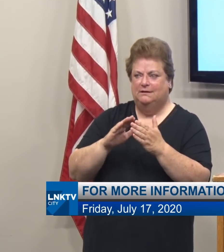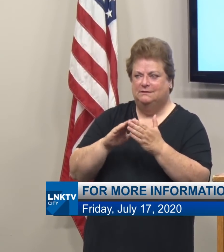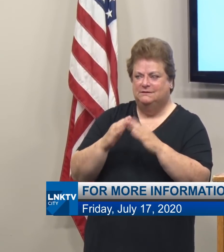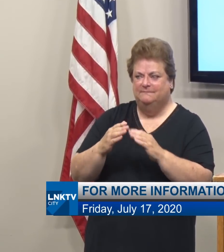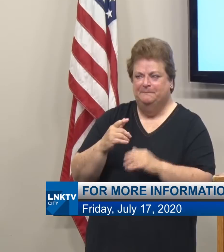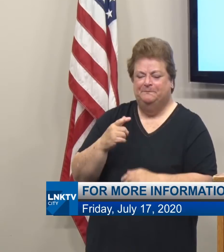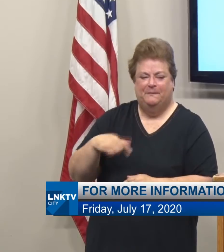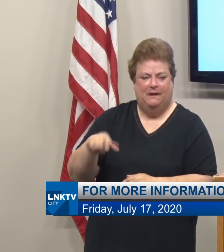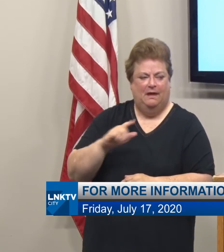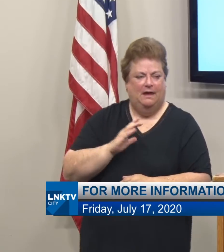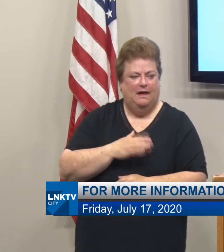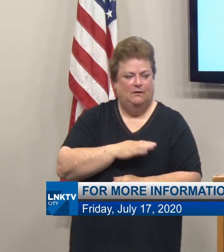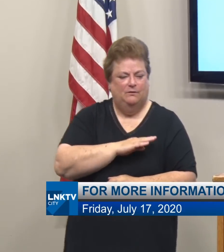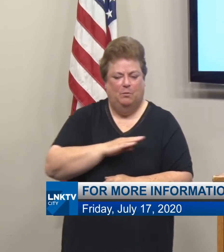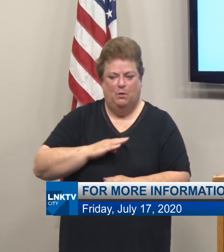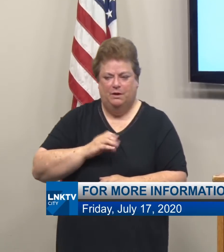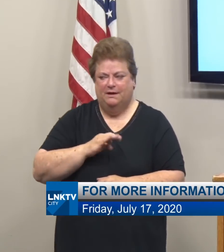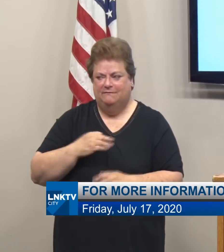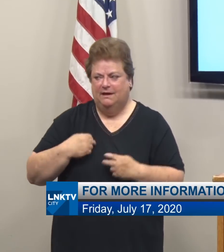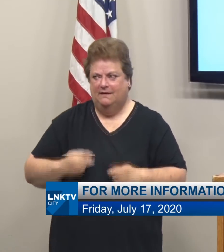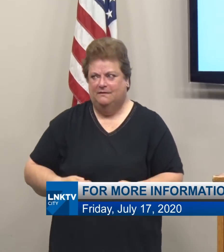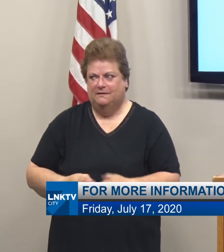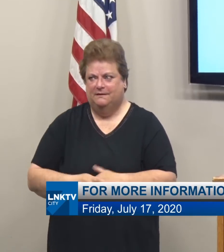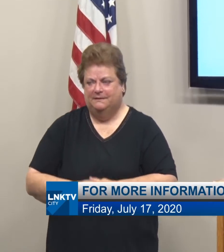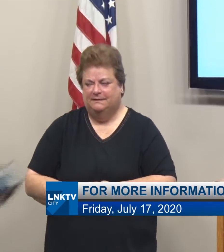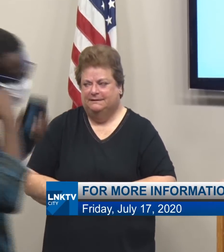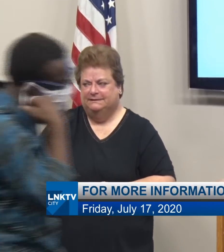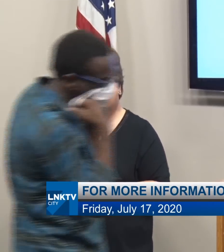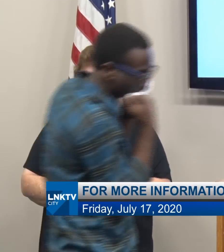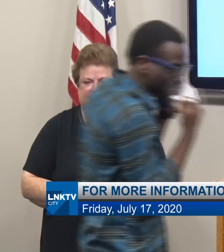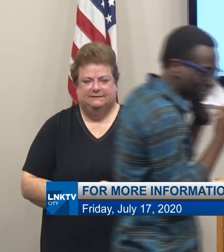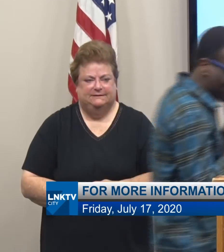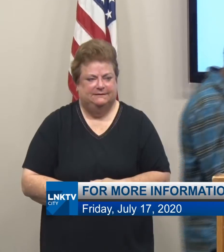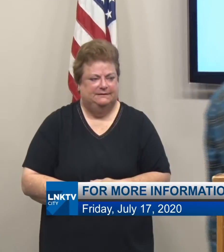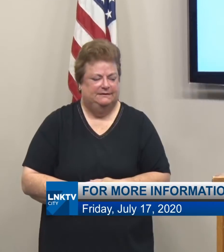Lincoln Lancaster County Board of Health. Thank you for joining us.